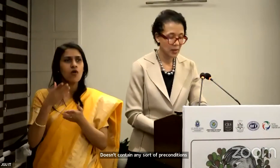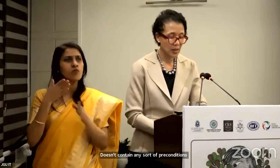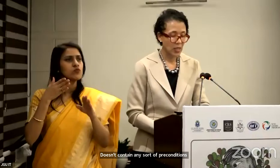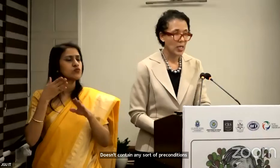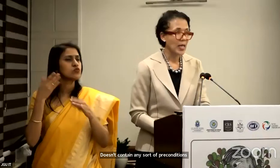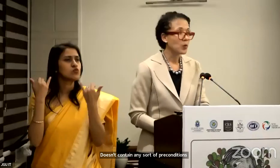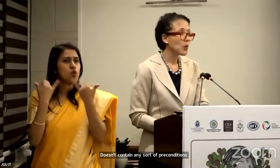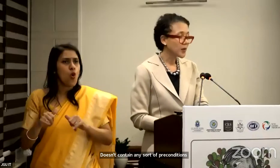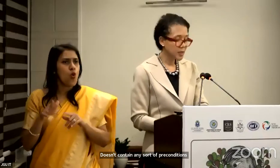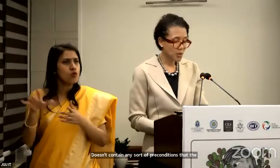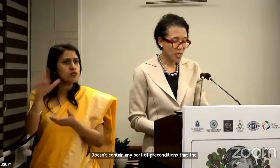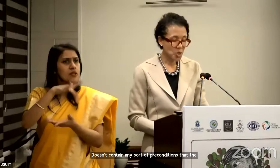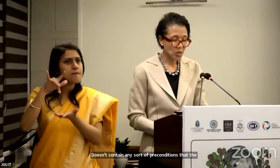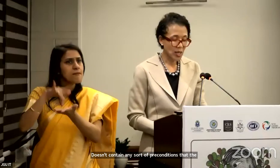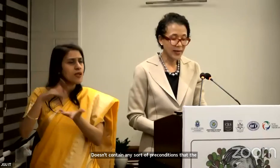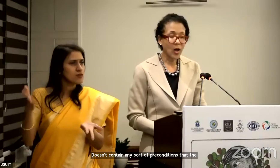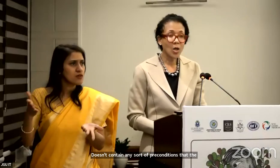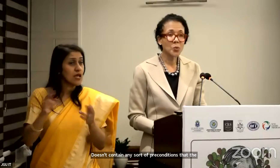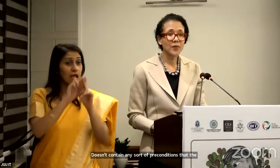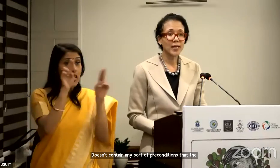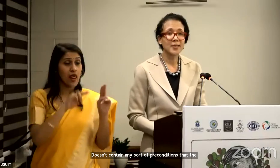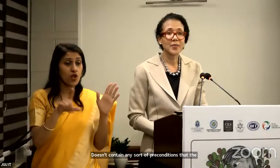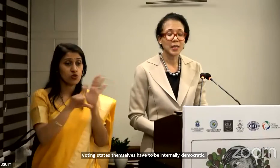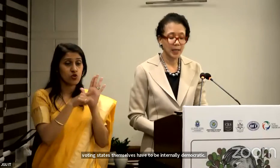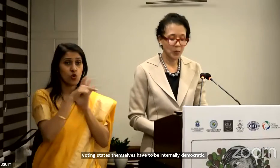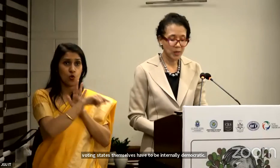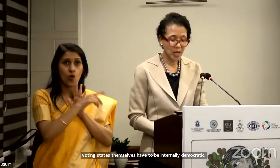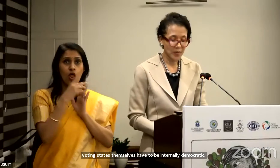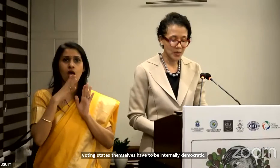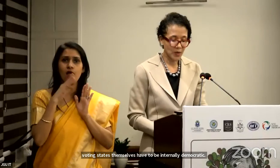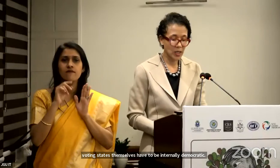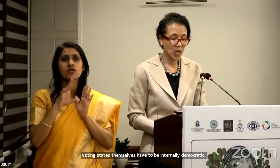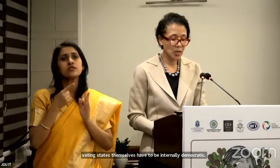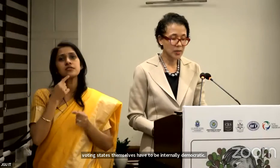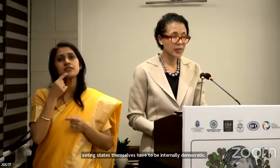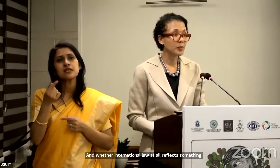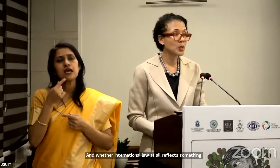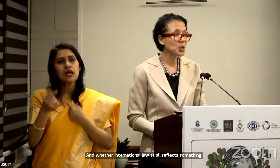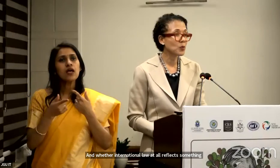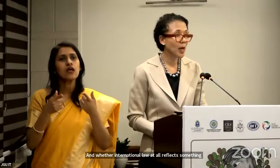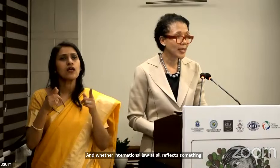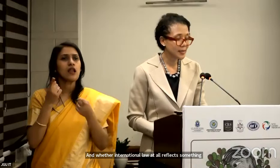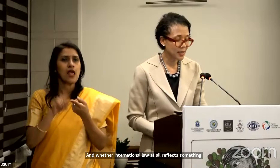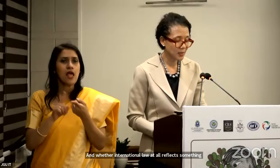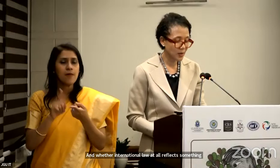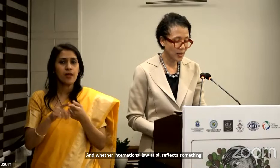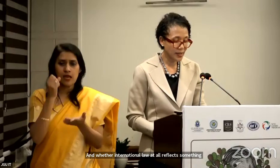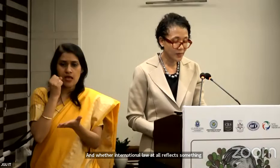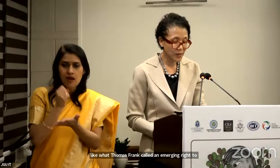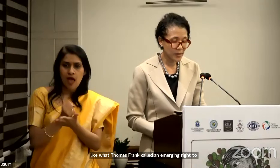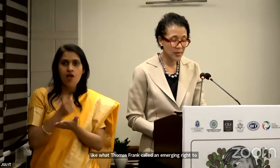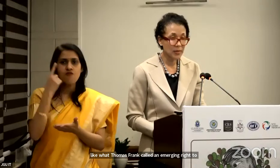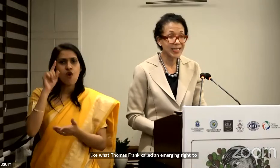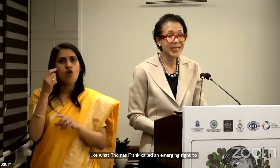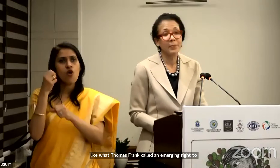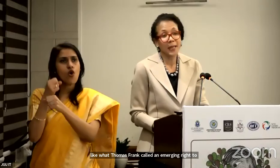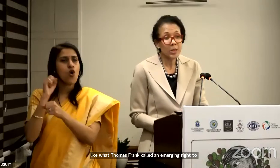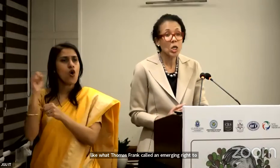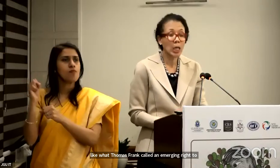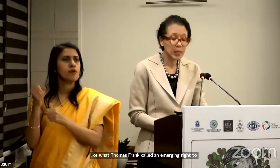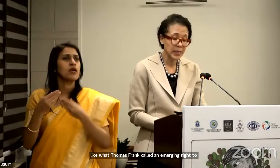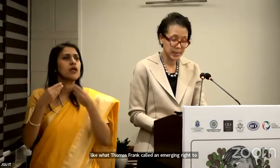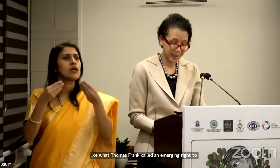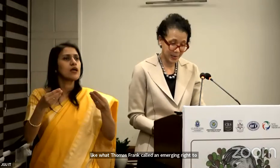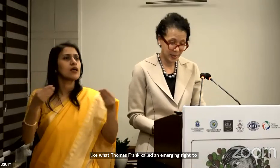democratic. And whether international law at all reflects something like what Thomas Frank called an emerging right to democratic governance is at